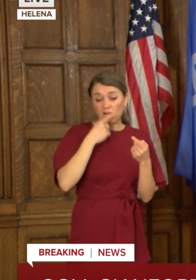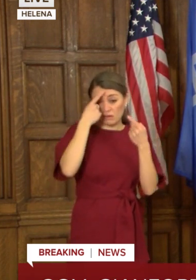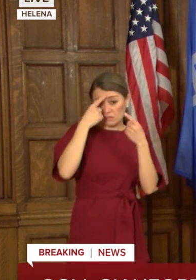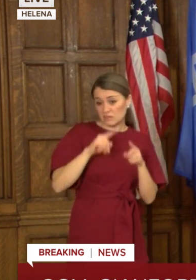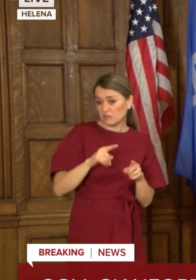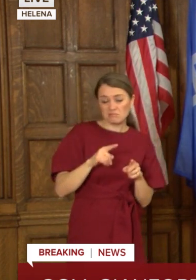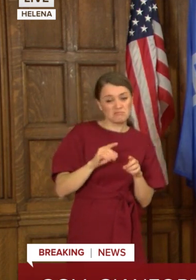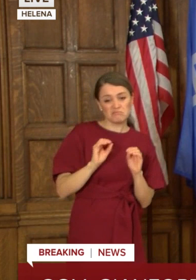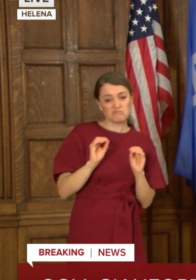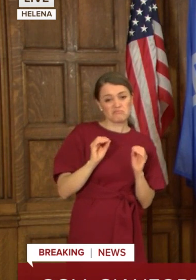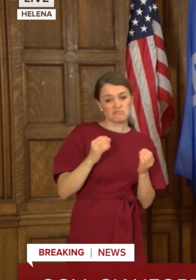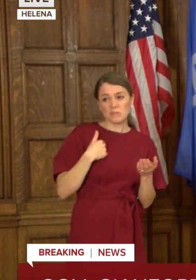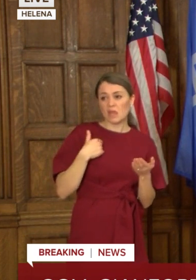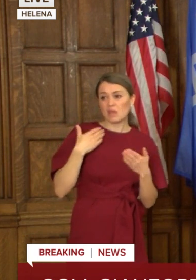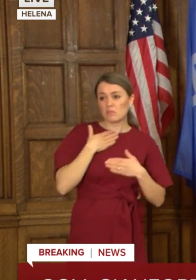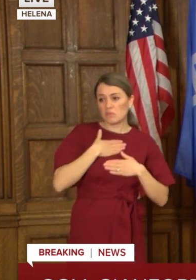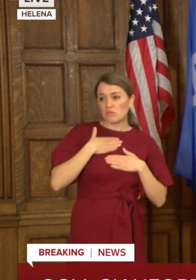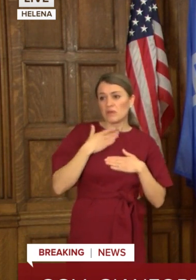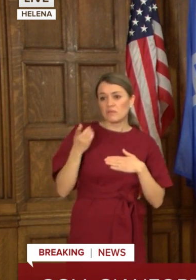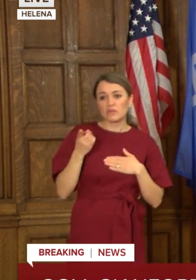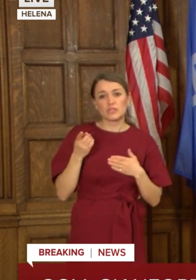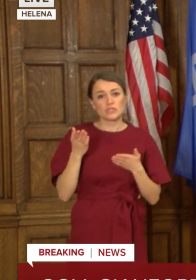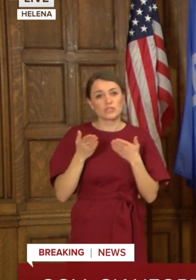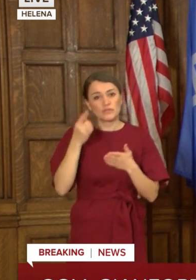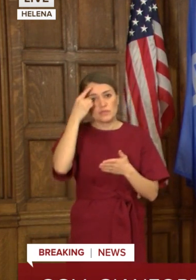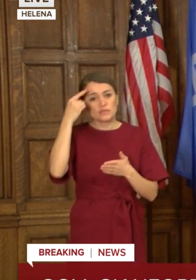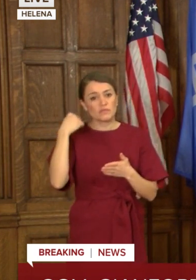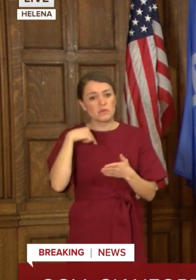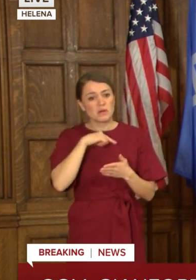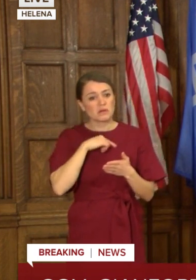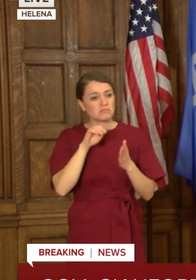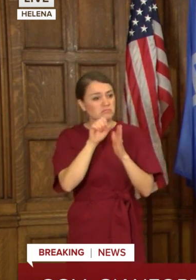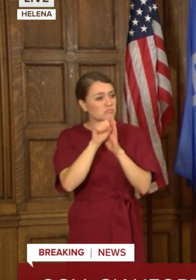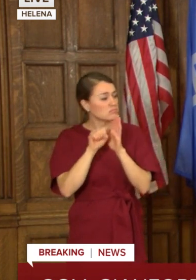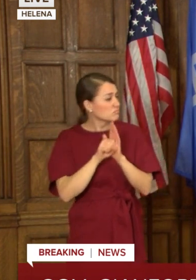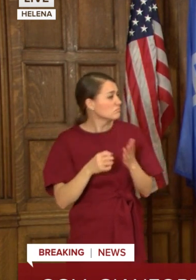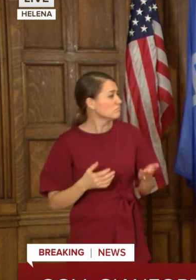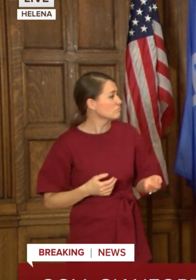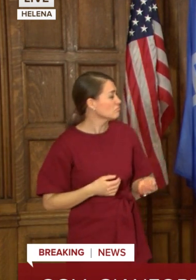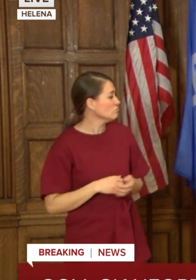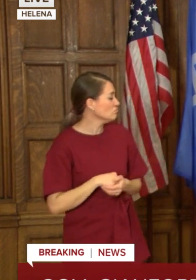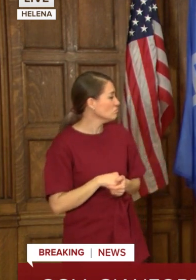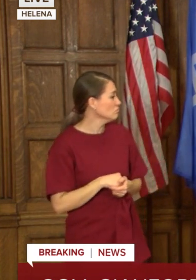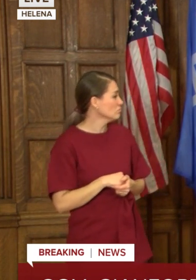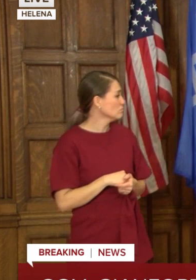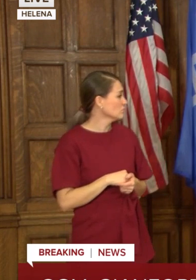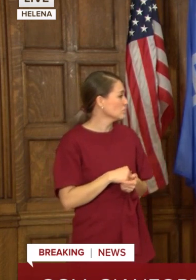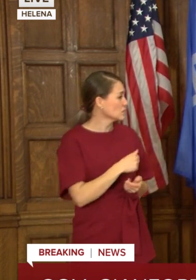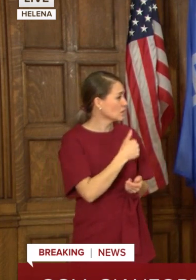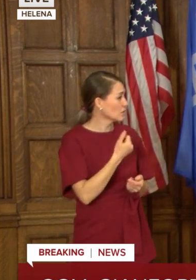and I just appreciate his service to the state. Do you have another question online?